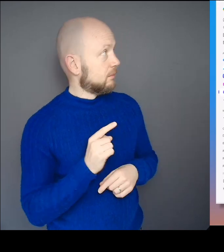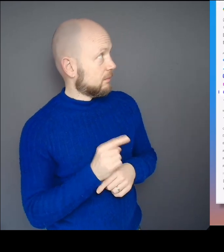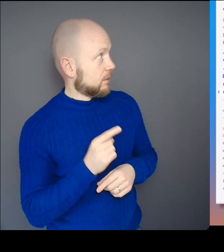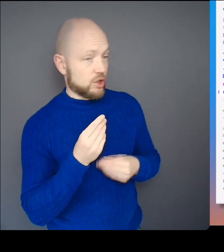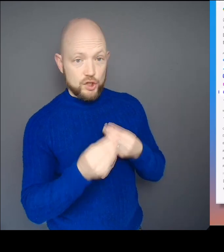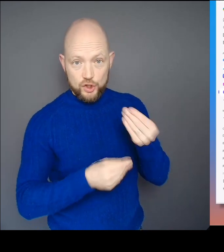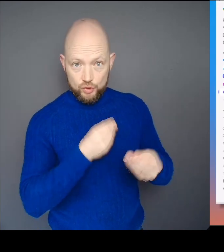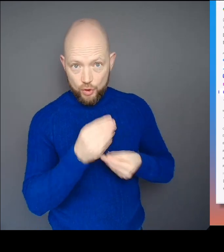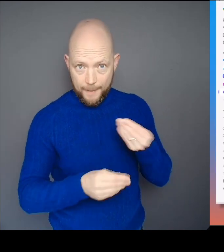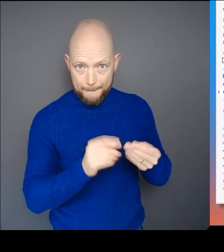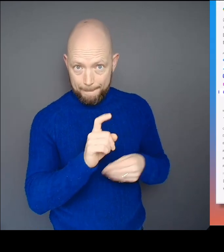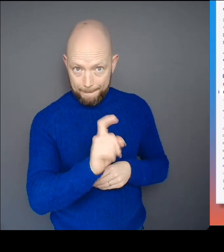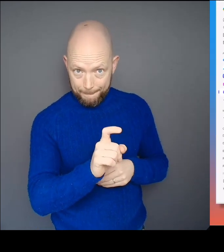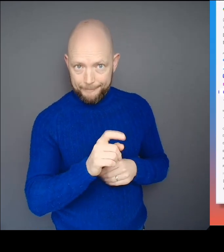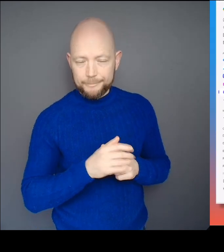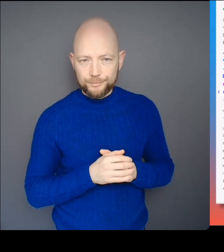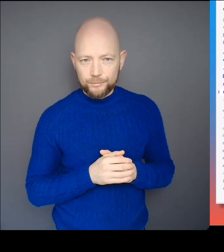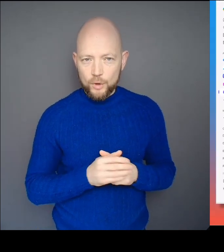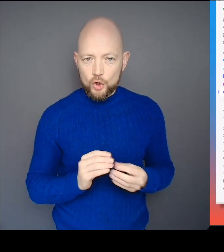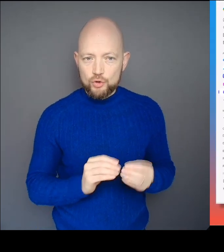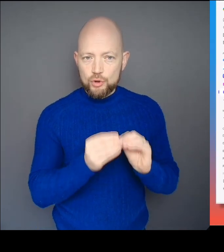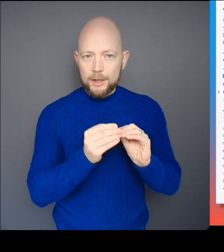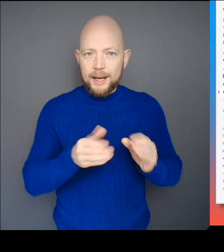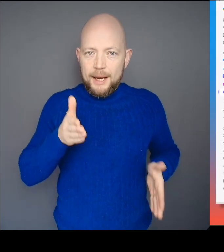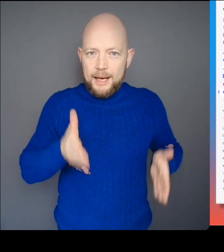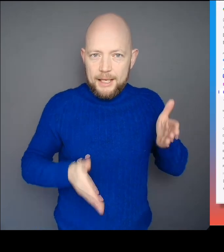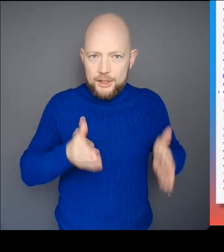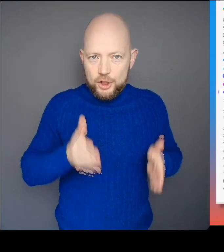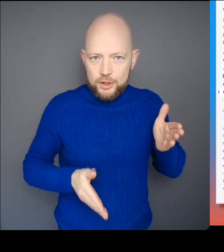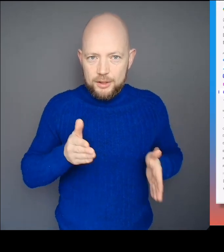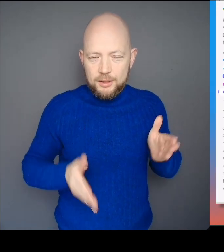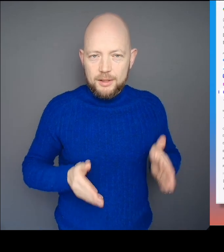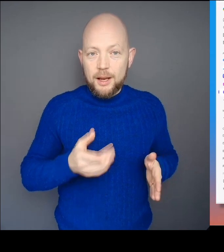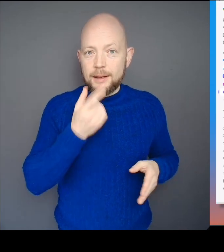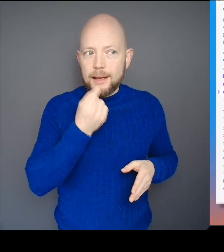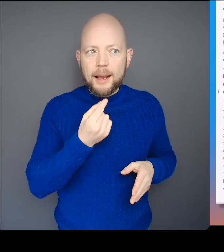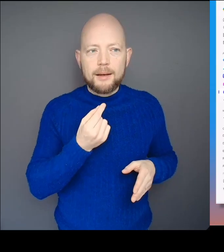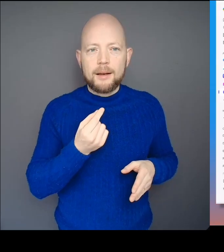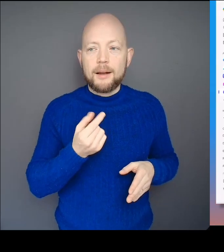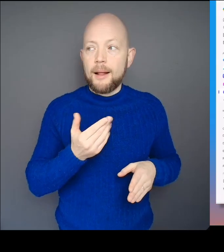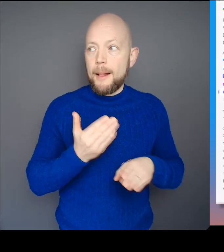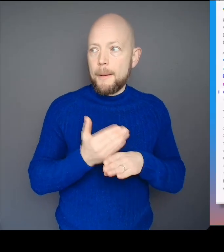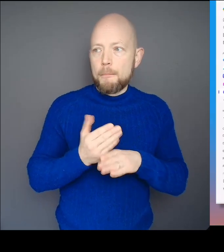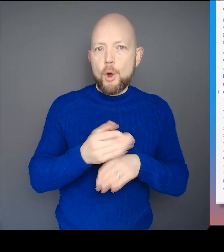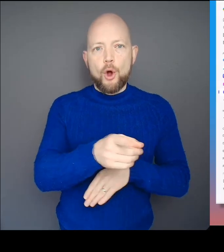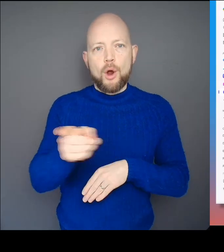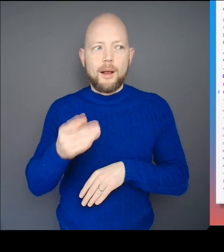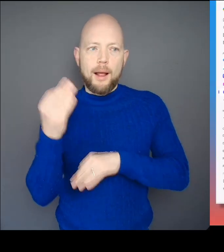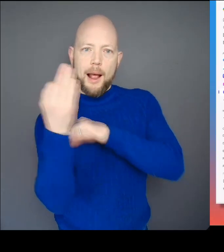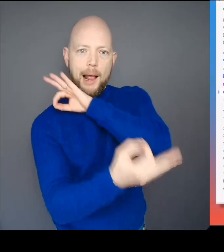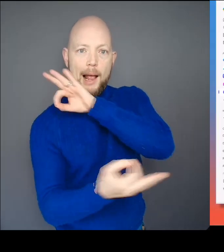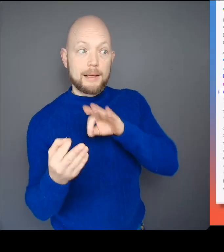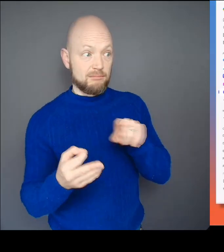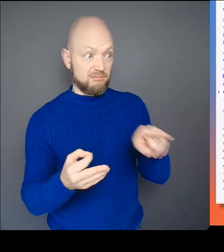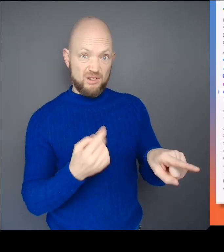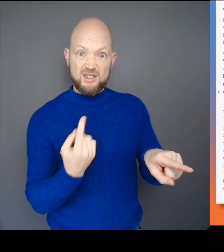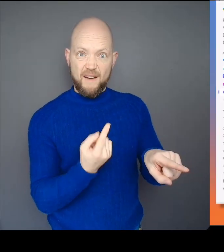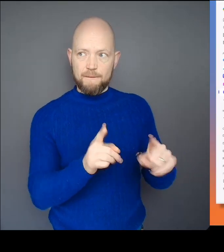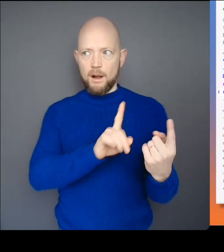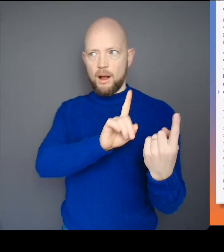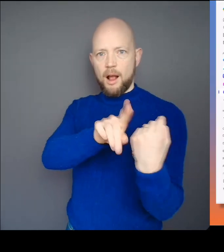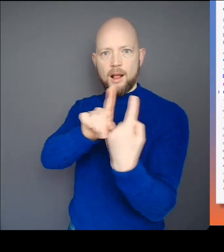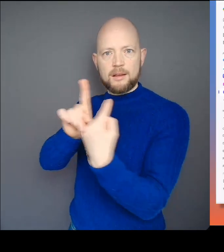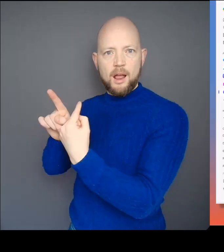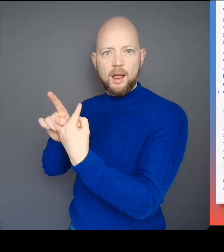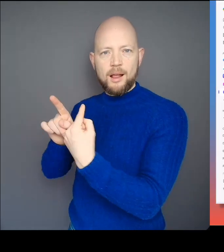We're going to come back to this in a moment. So what we're going to do here is create an agent that can answer questions from employees about our pets